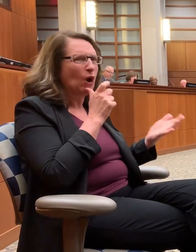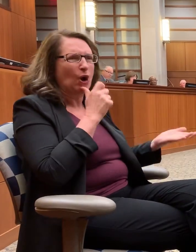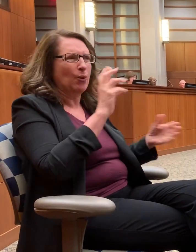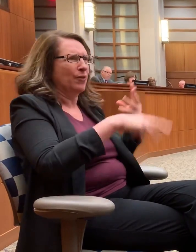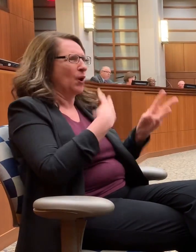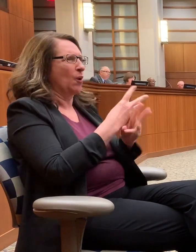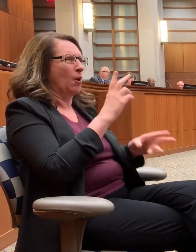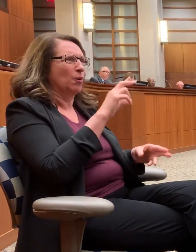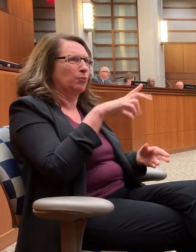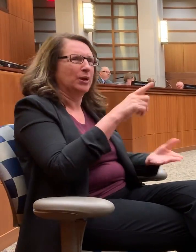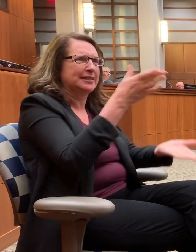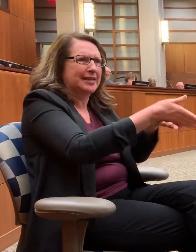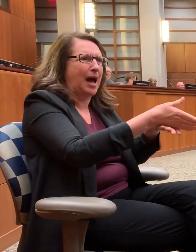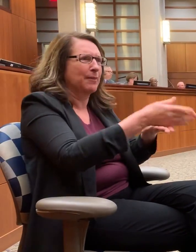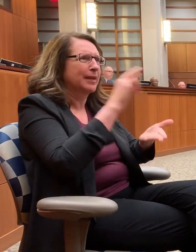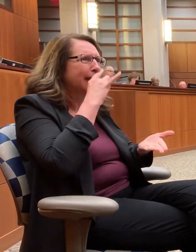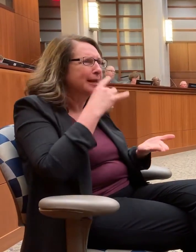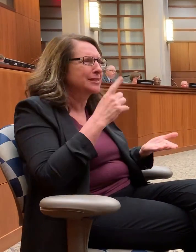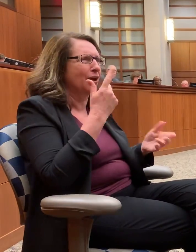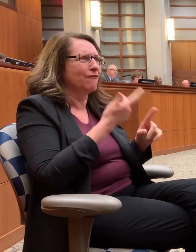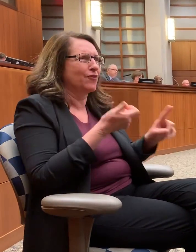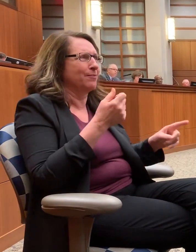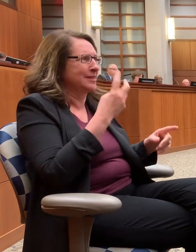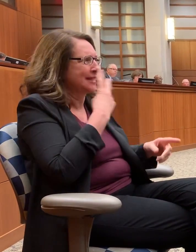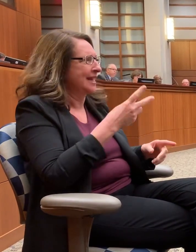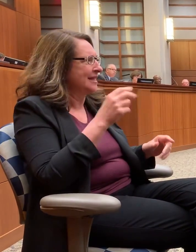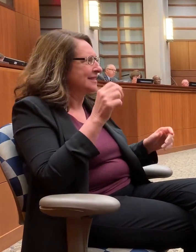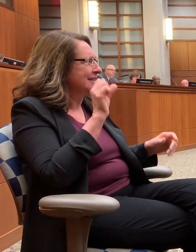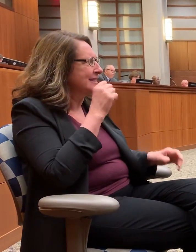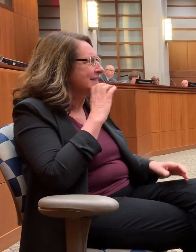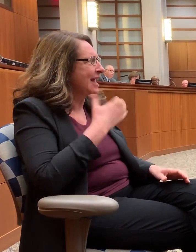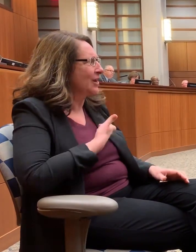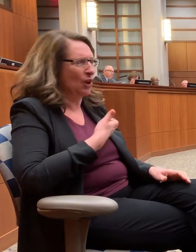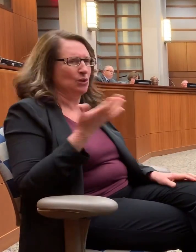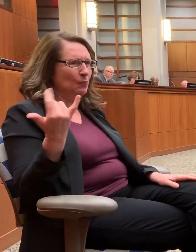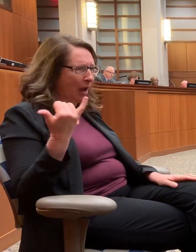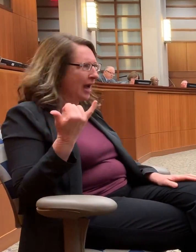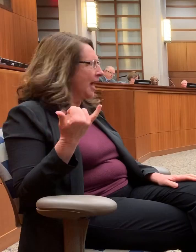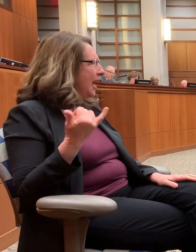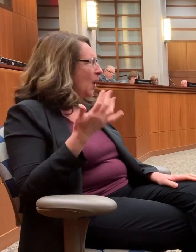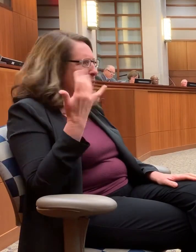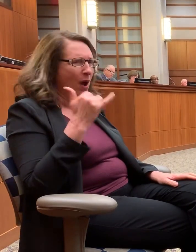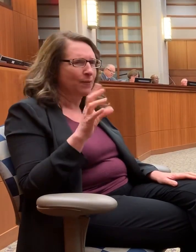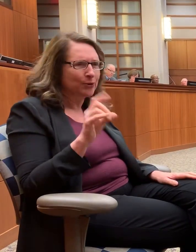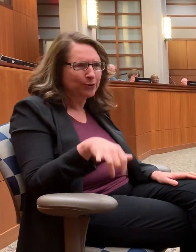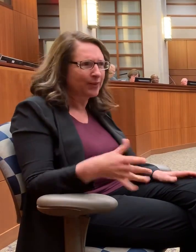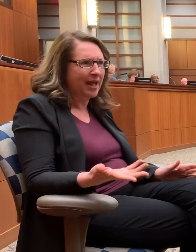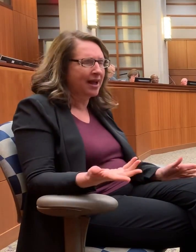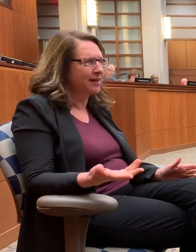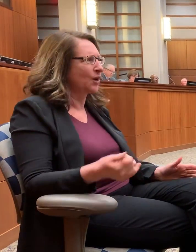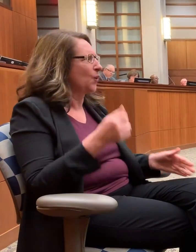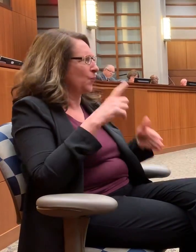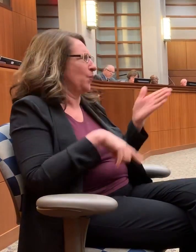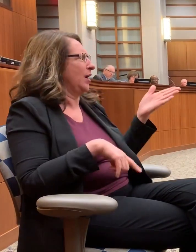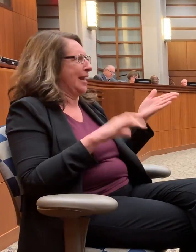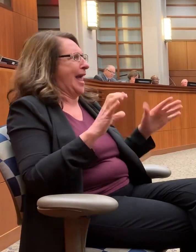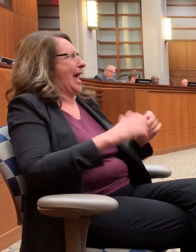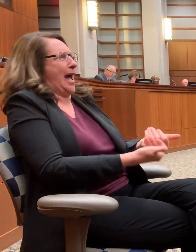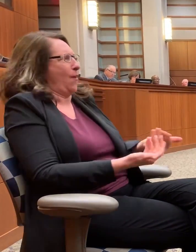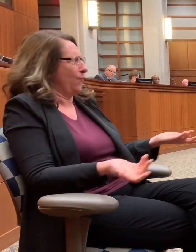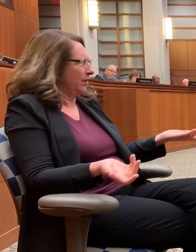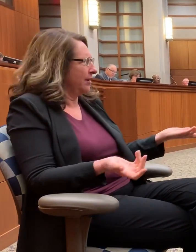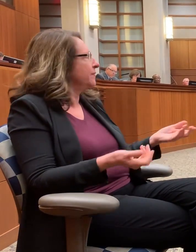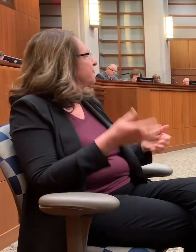in the world would stop kids from seeing Santa Claus? Why would they do that?